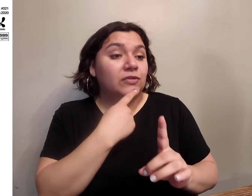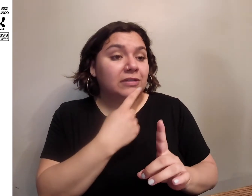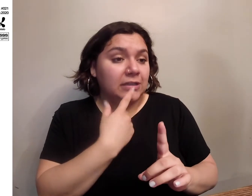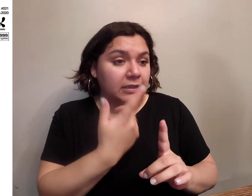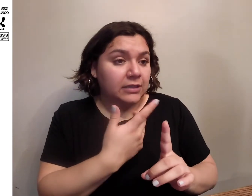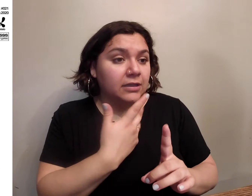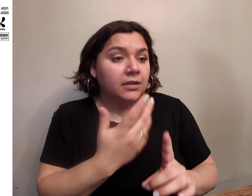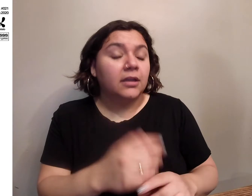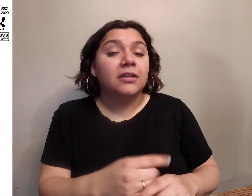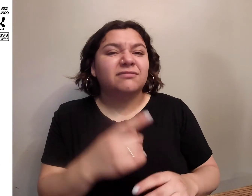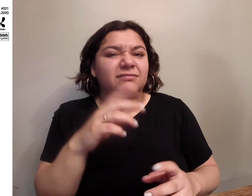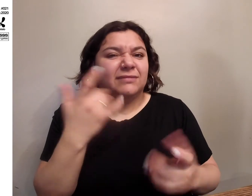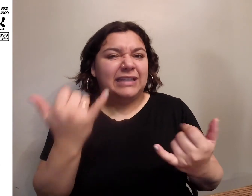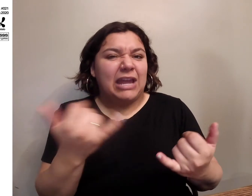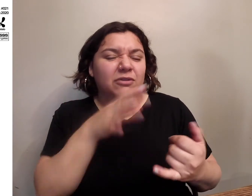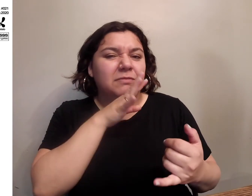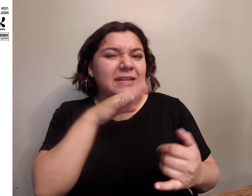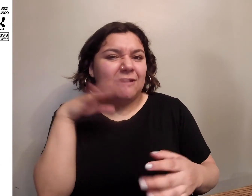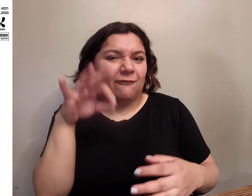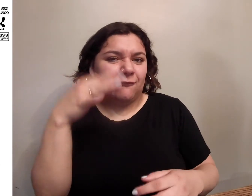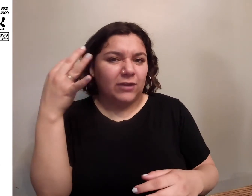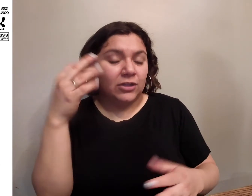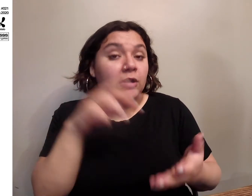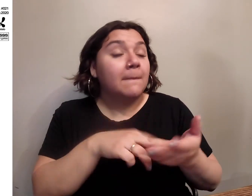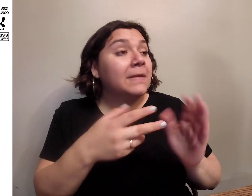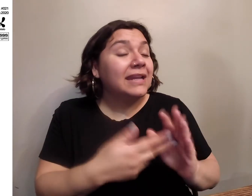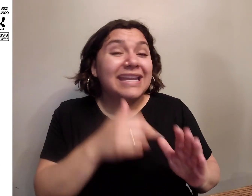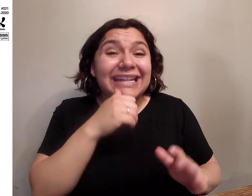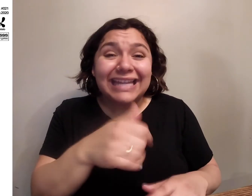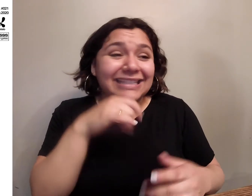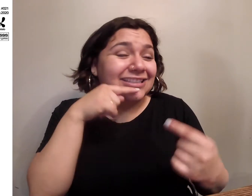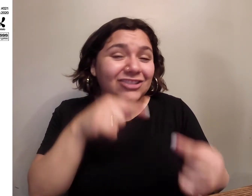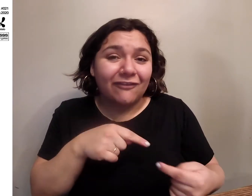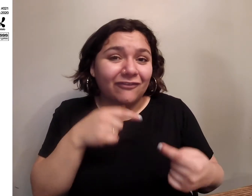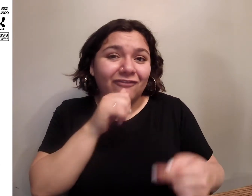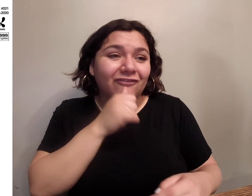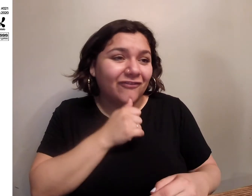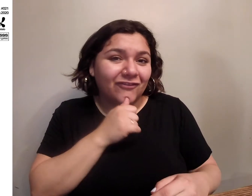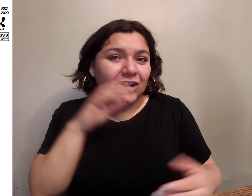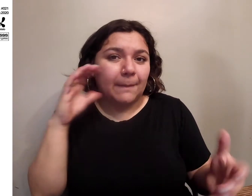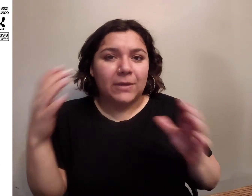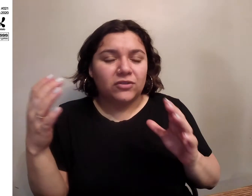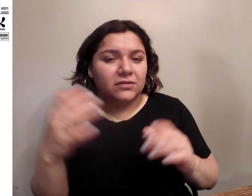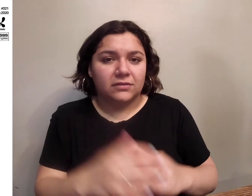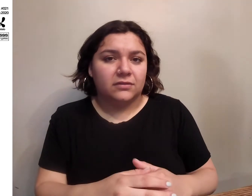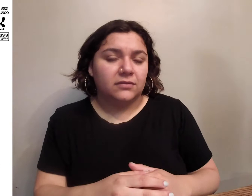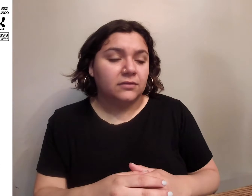ne souffre pas de comparaison." It doesn't suffer comparison.